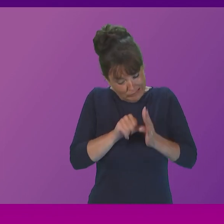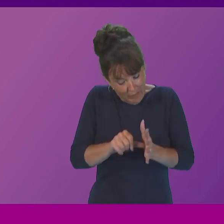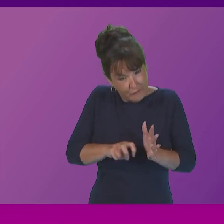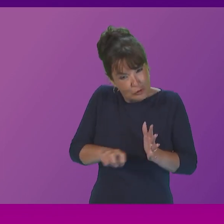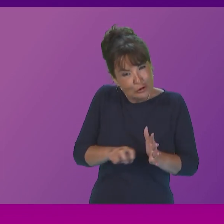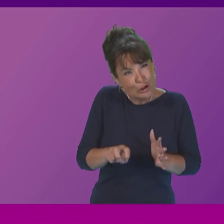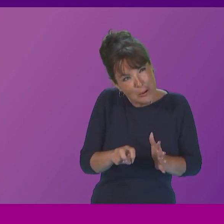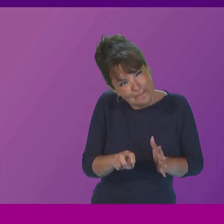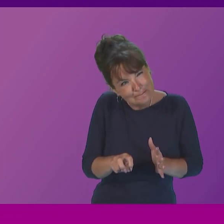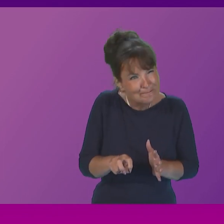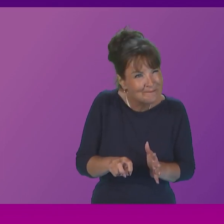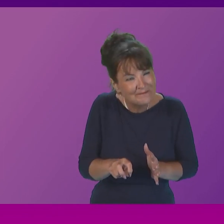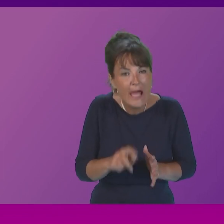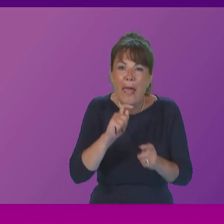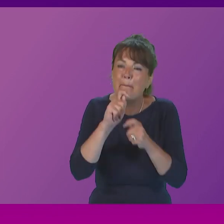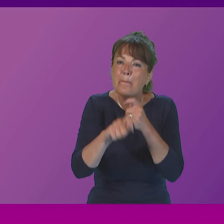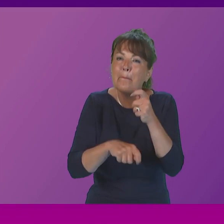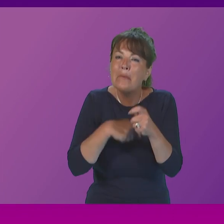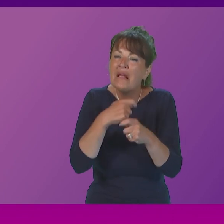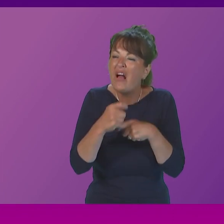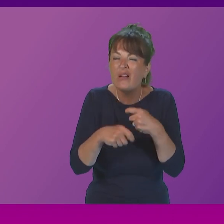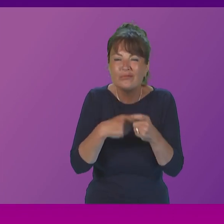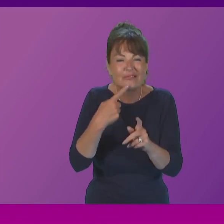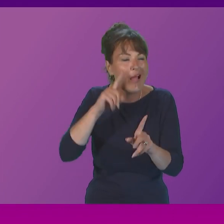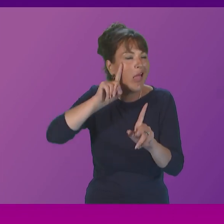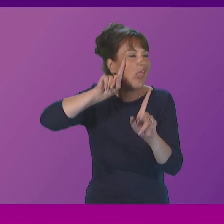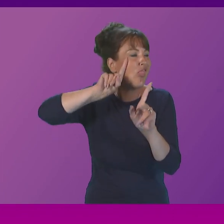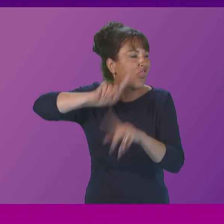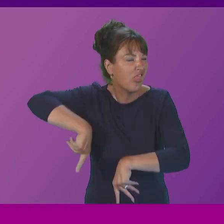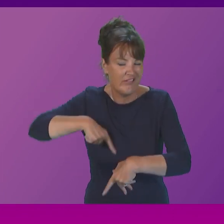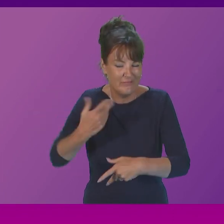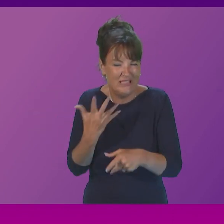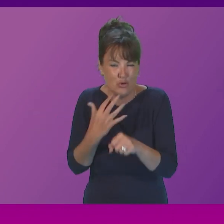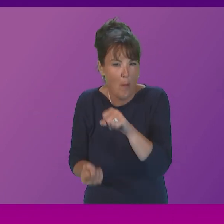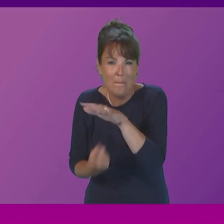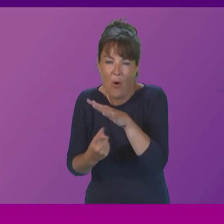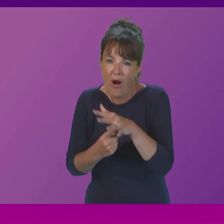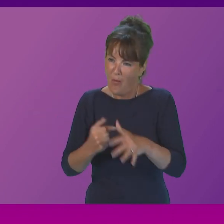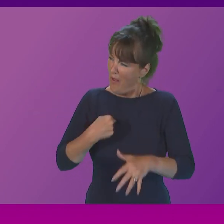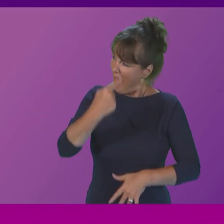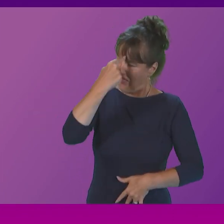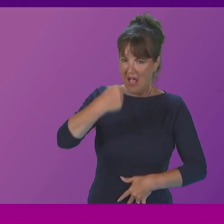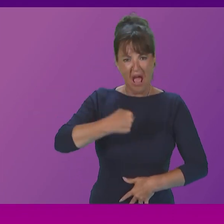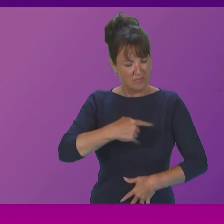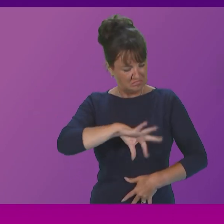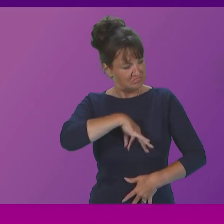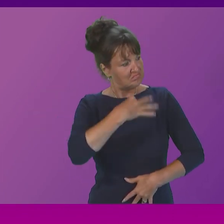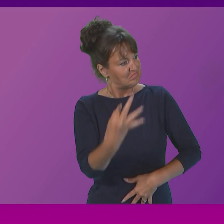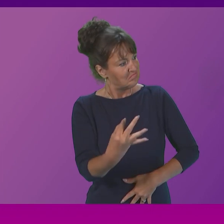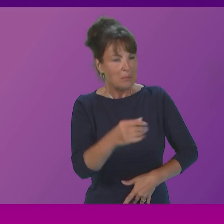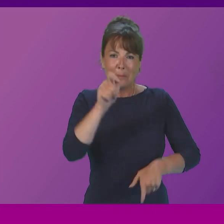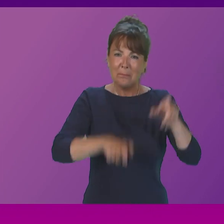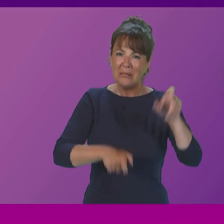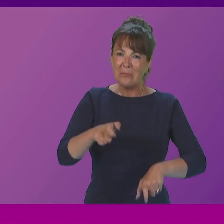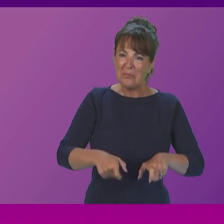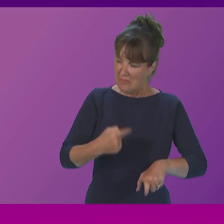think, well, it pales into insignificance when I think about the honour and the privilege that it is to be an elected representative, to make